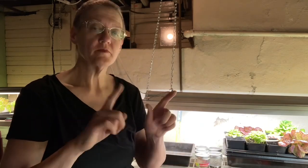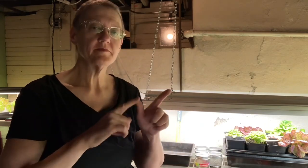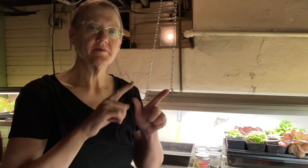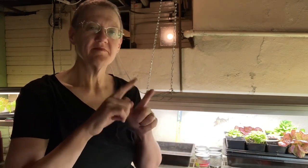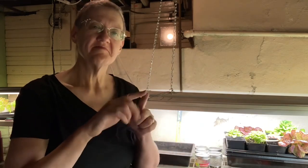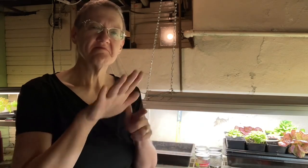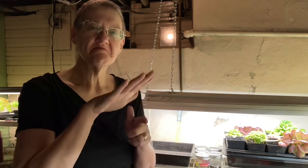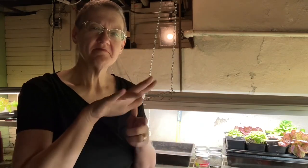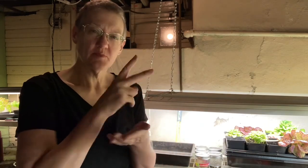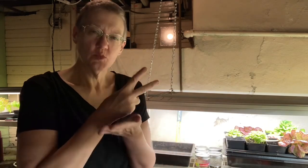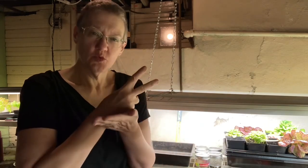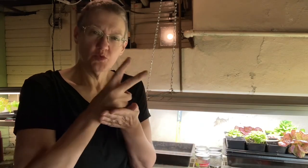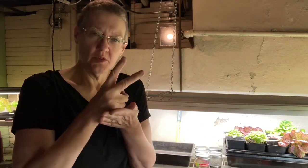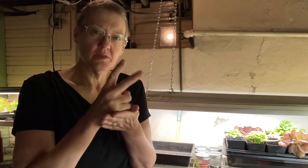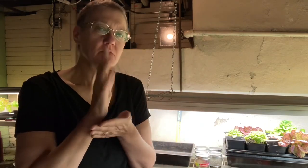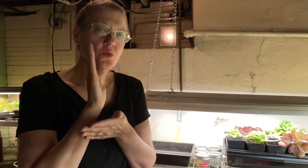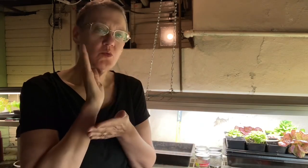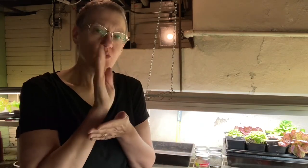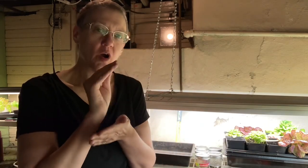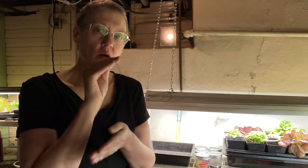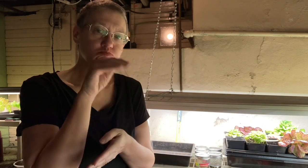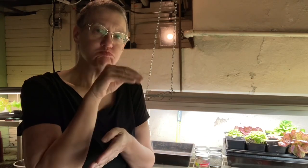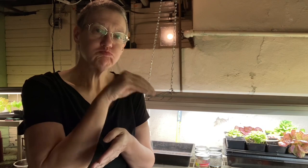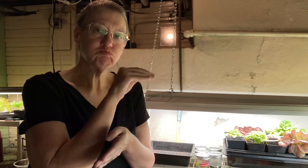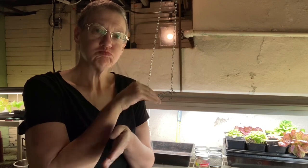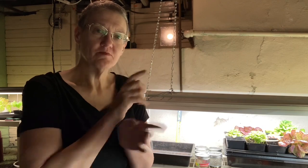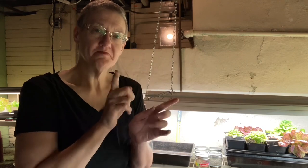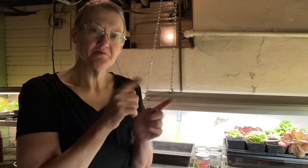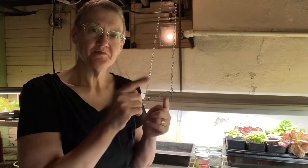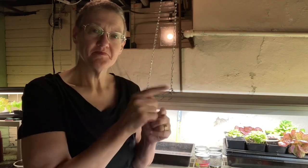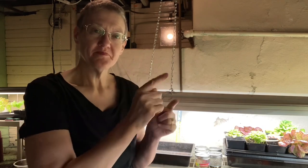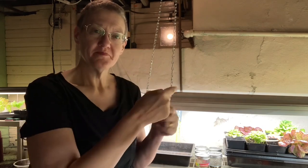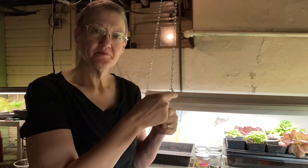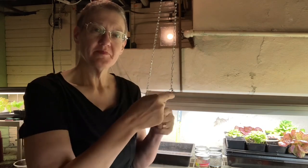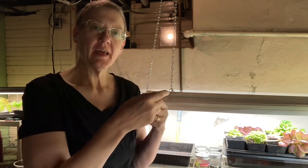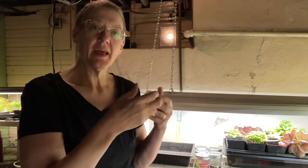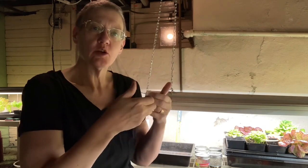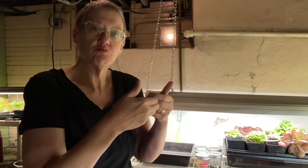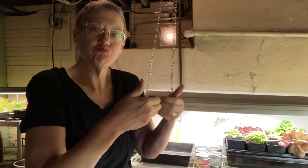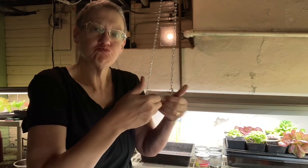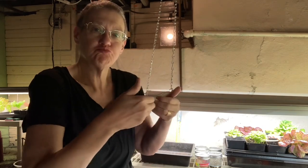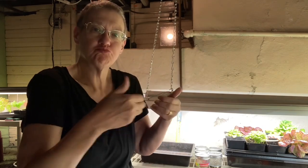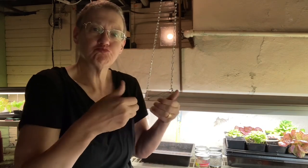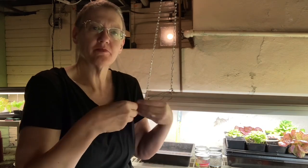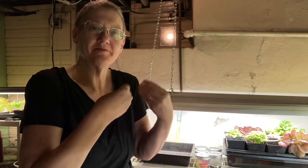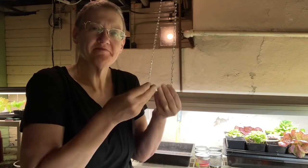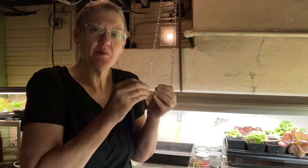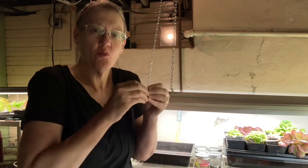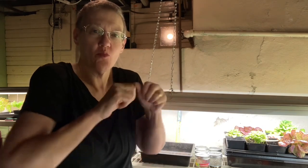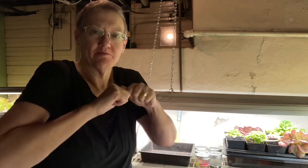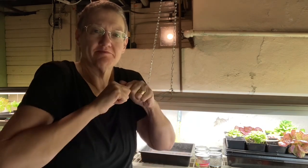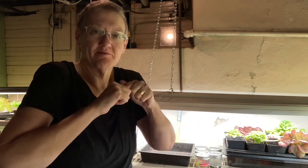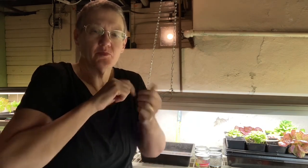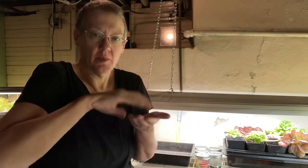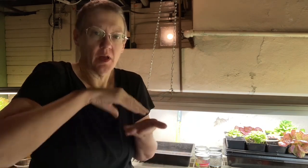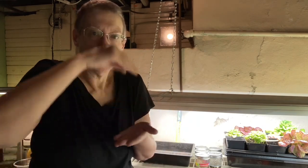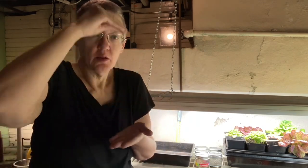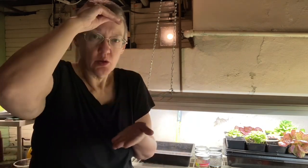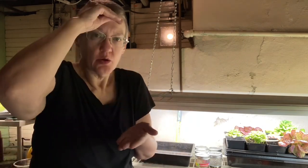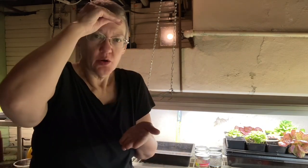And after the lettuce seeds sprout, in about 2 weeks, we'll pot them up to bigger pots and give them some space to grow more.